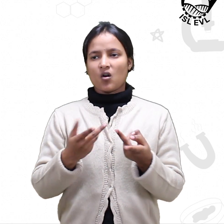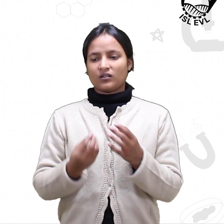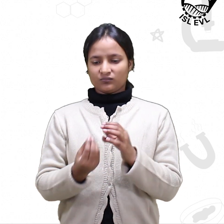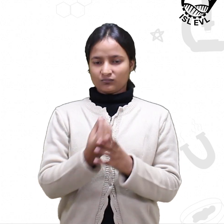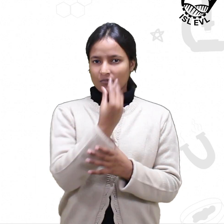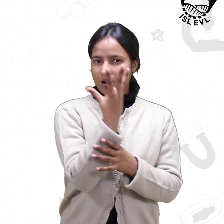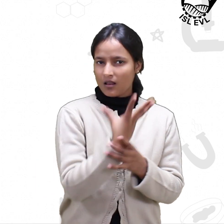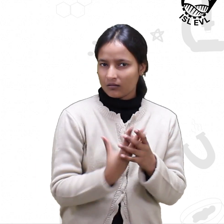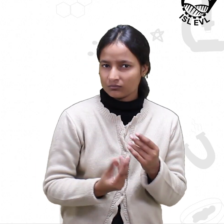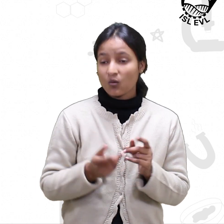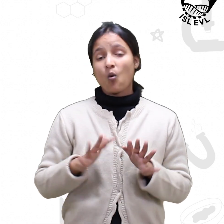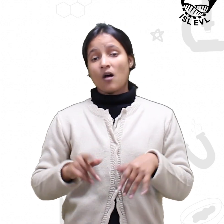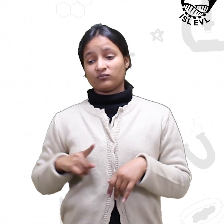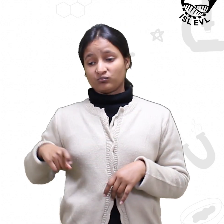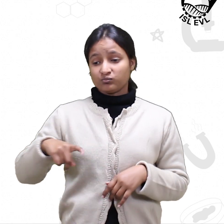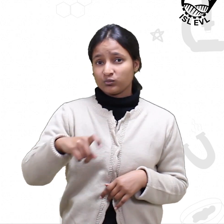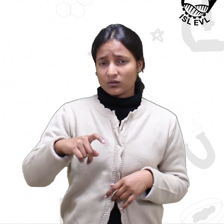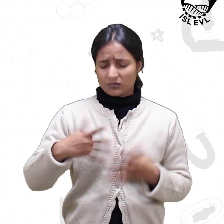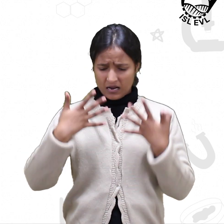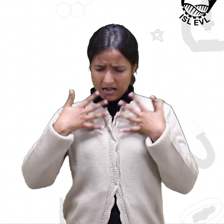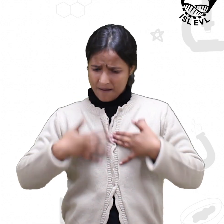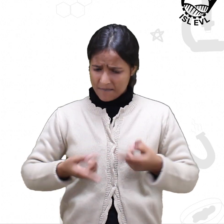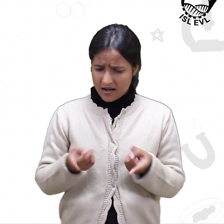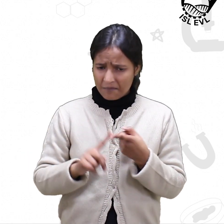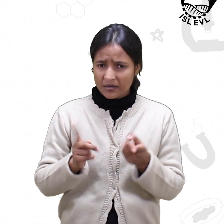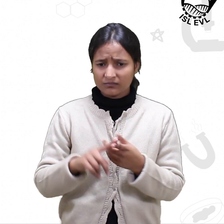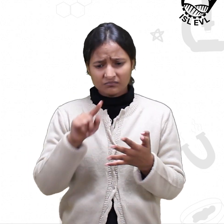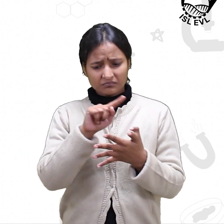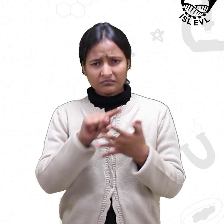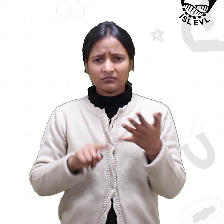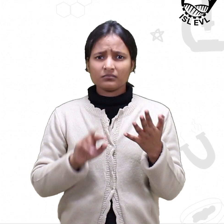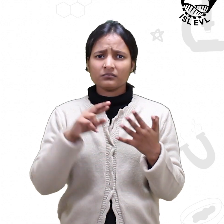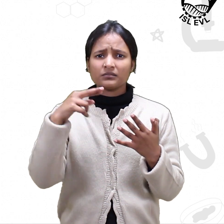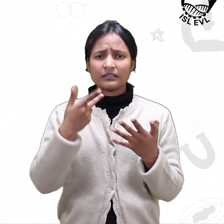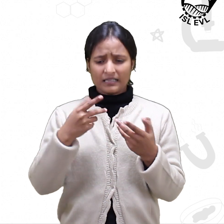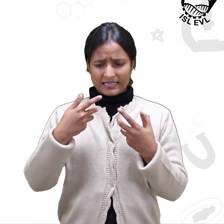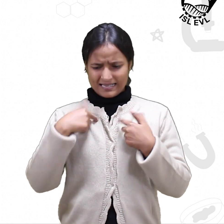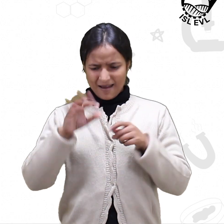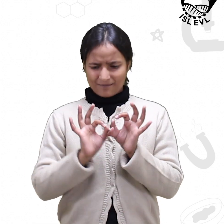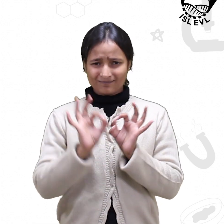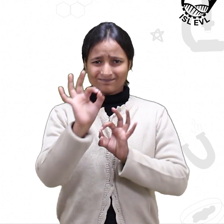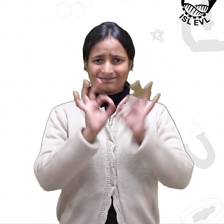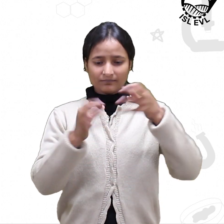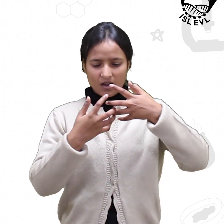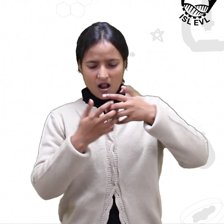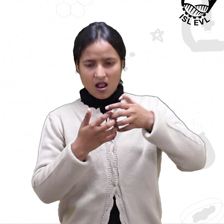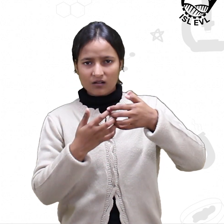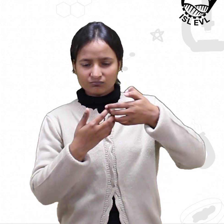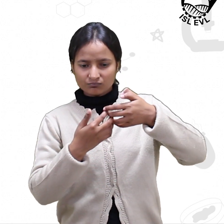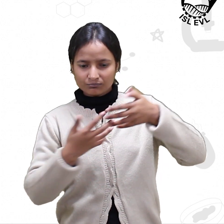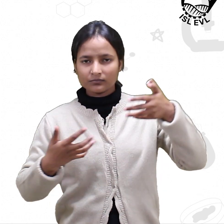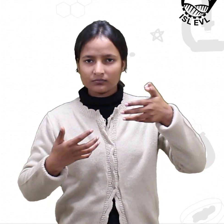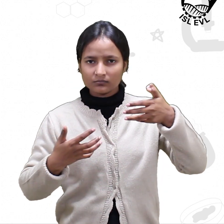injury, degeneration due to various reasons, infection, right? All of these reasons can lead to a breakdown